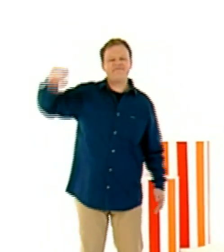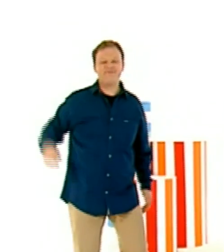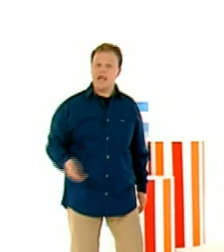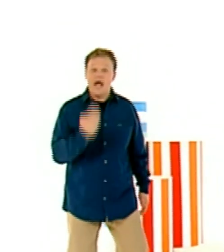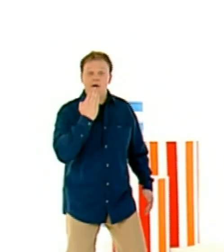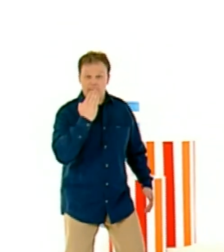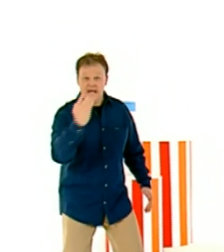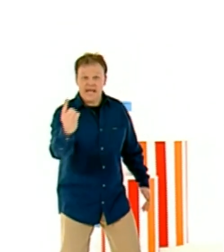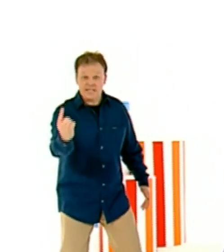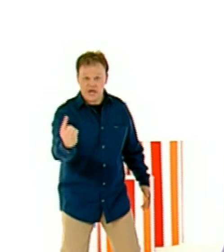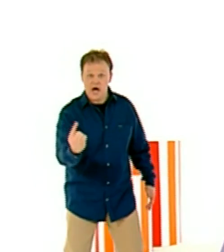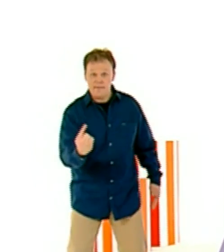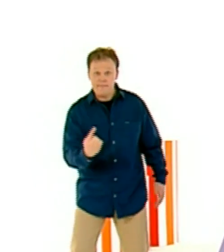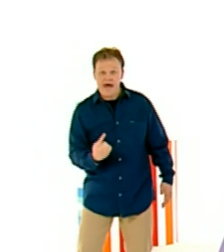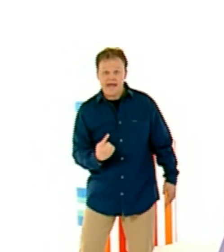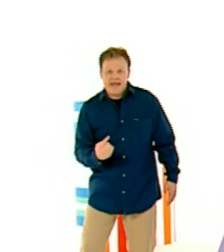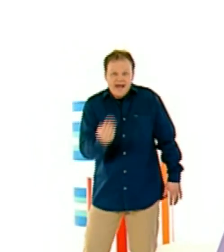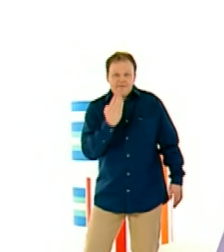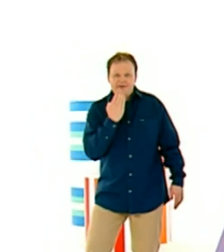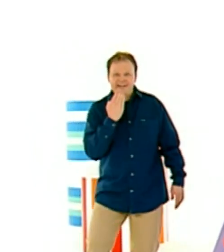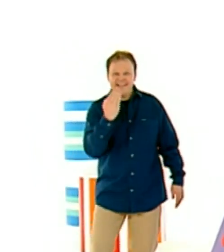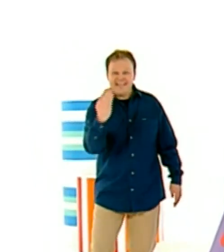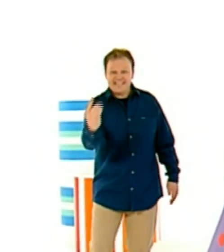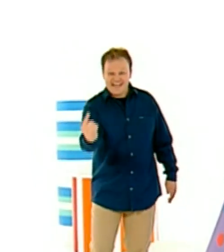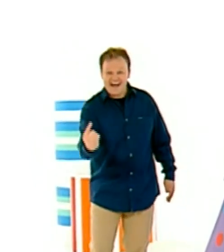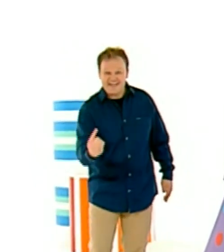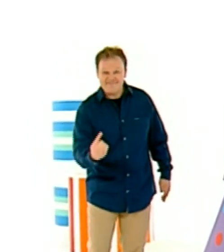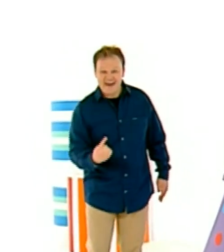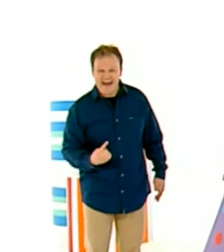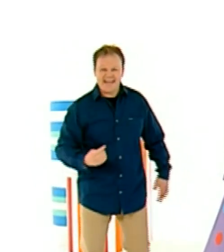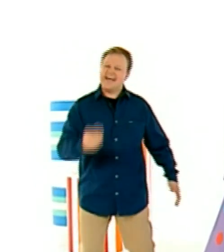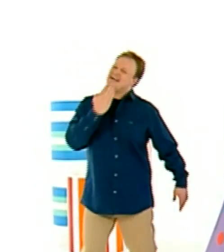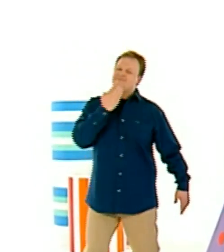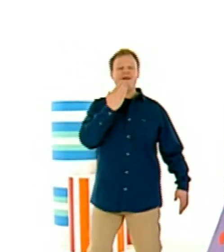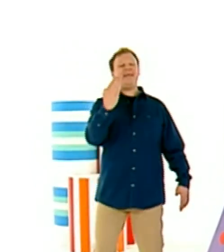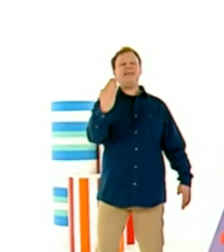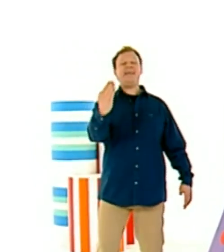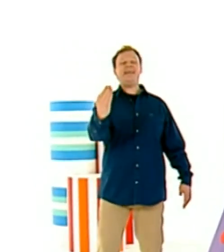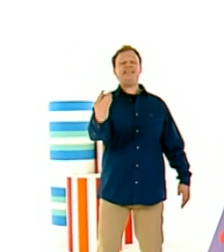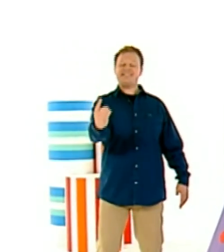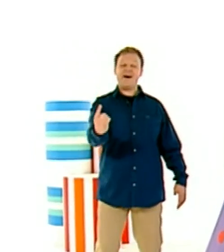Please come back. Please come back. Please come back.